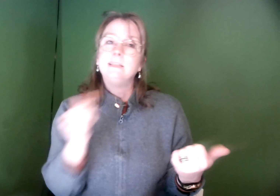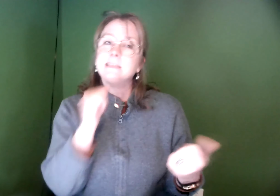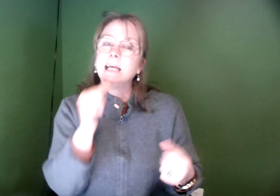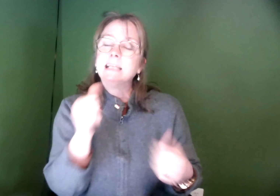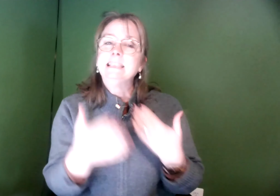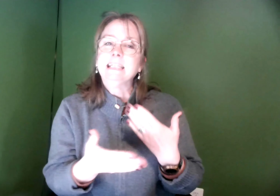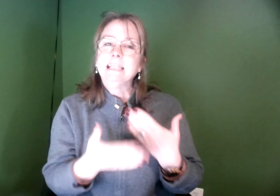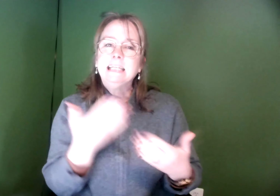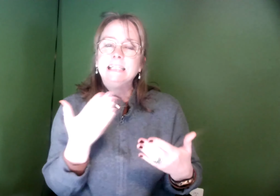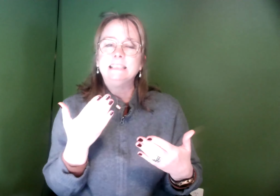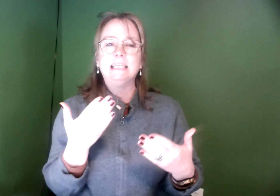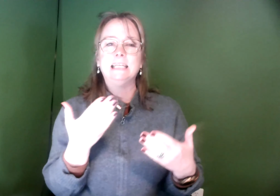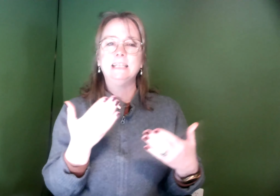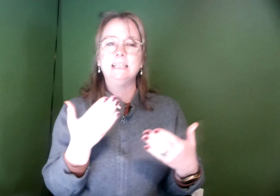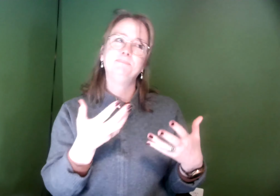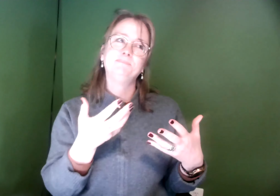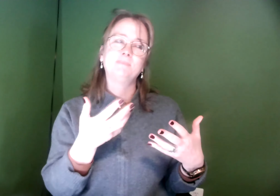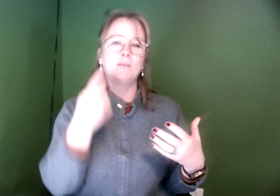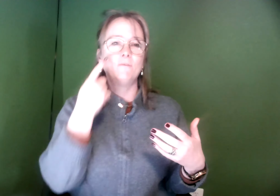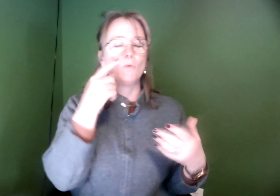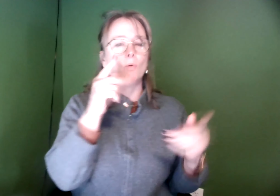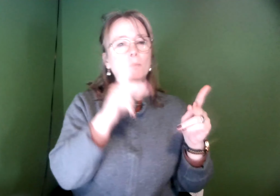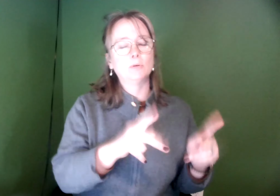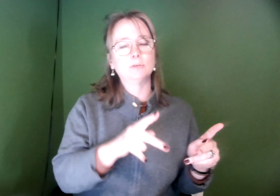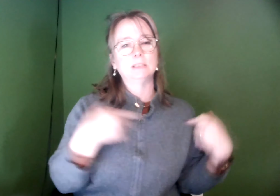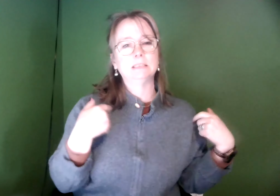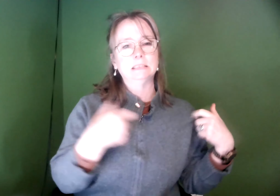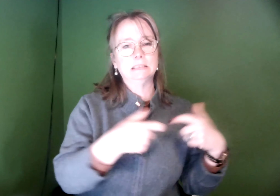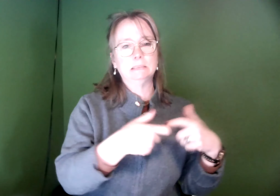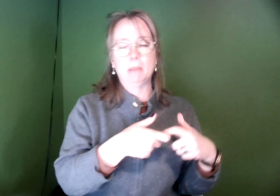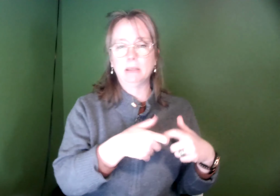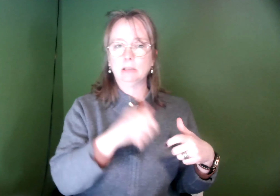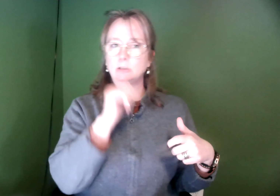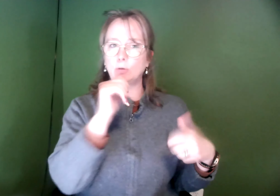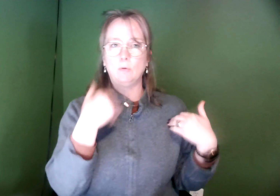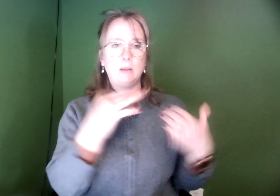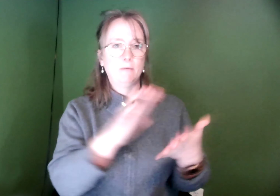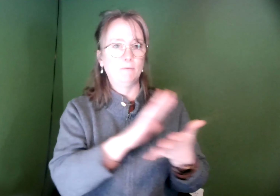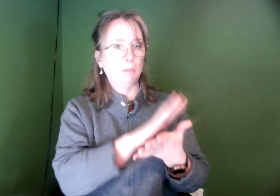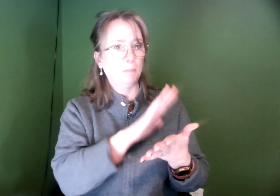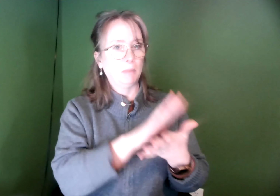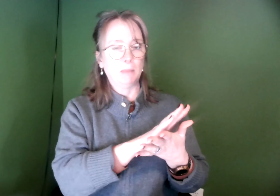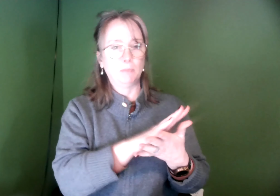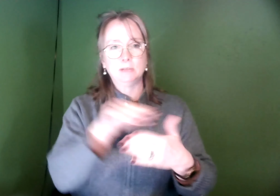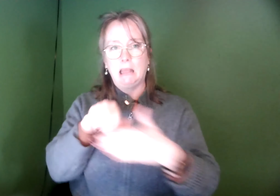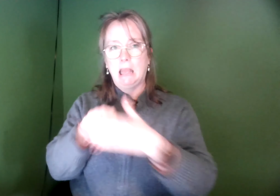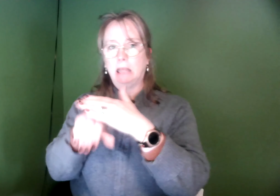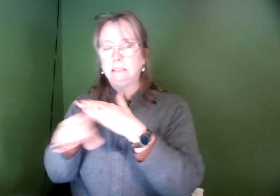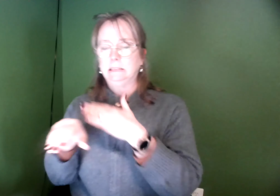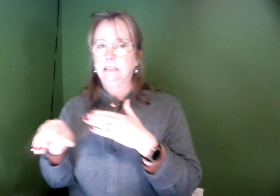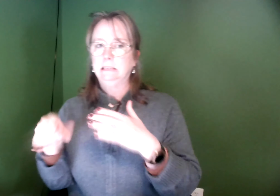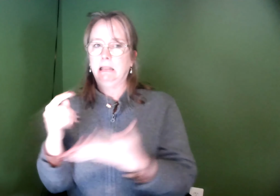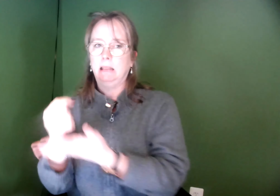Latino immigrant undocumented to access therapy or just mental health support because the stigma that existed